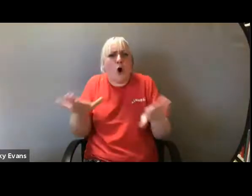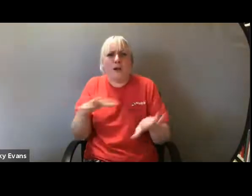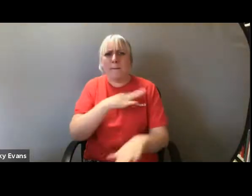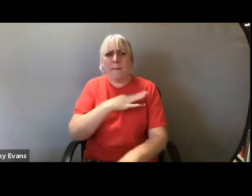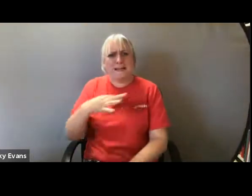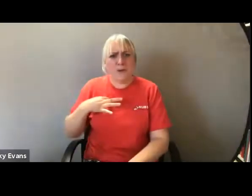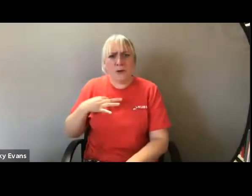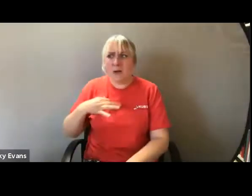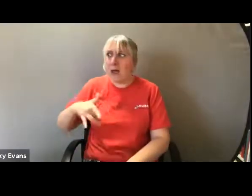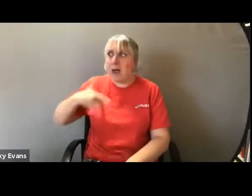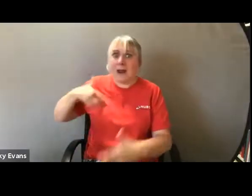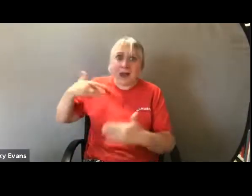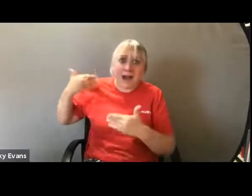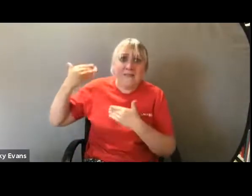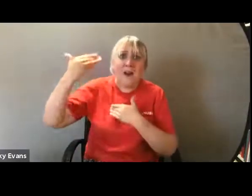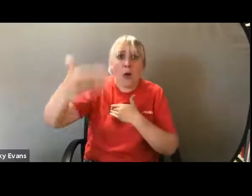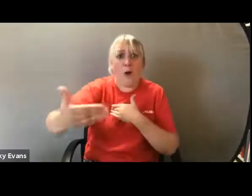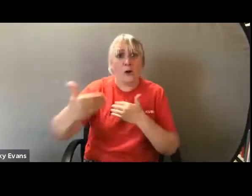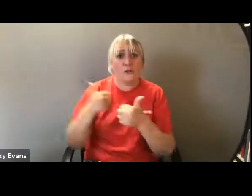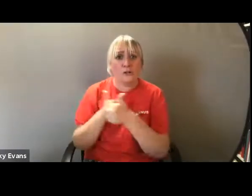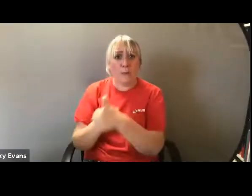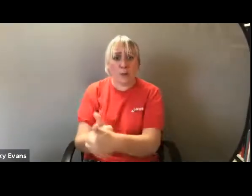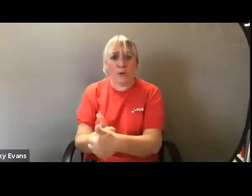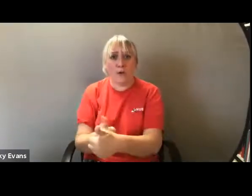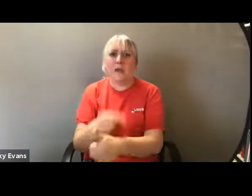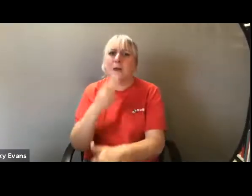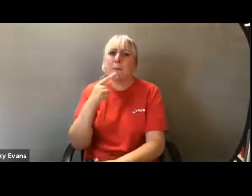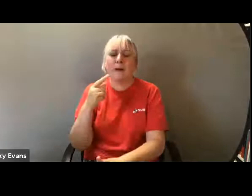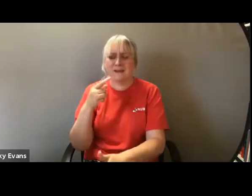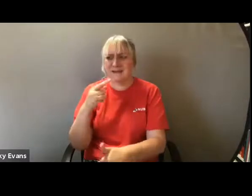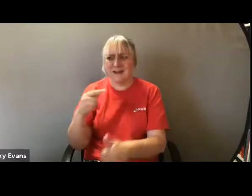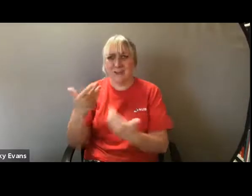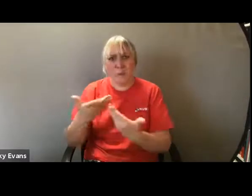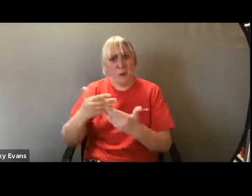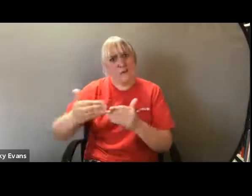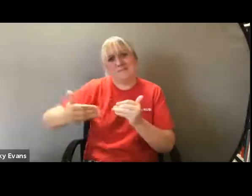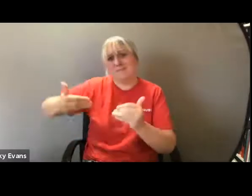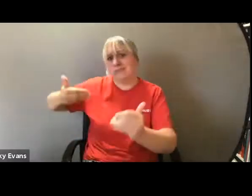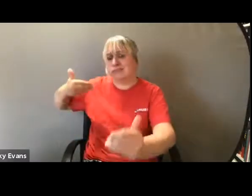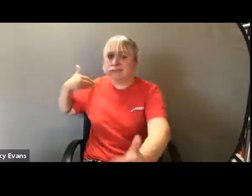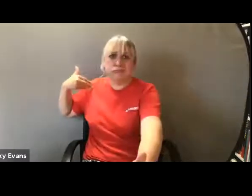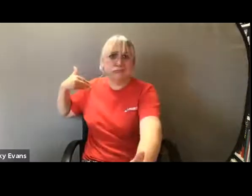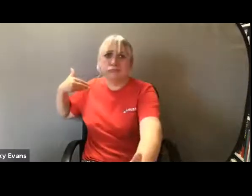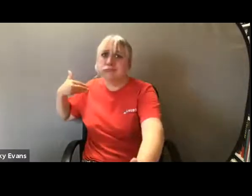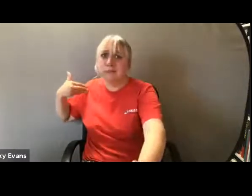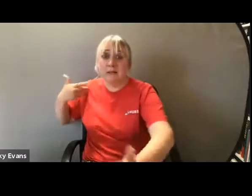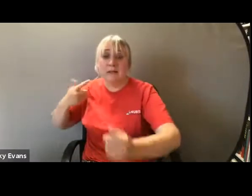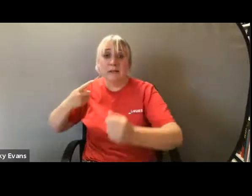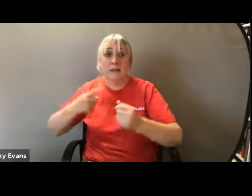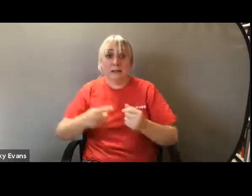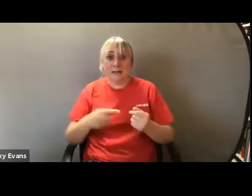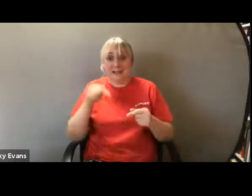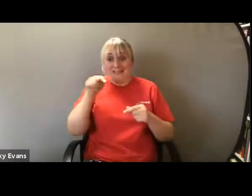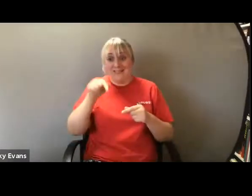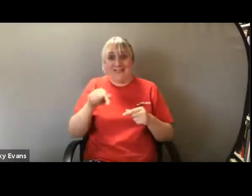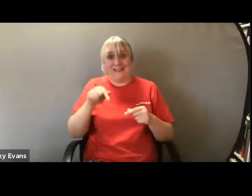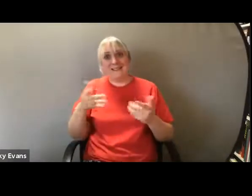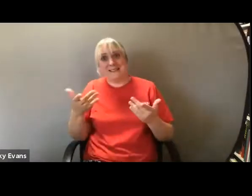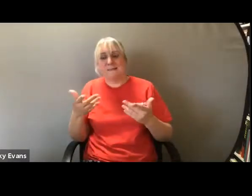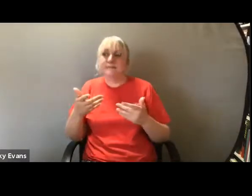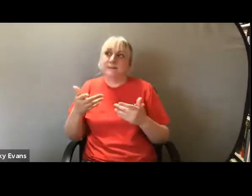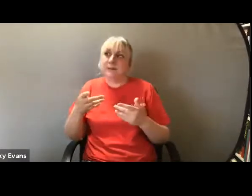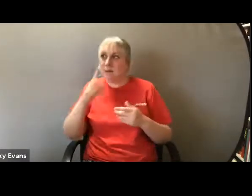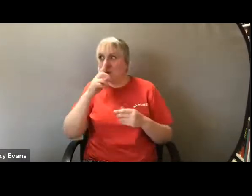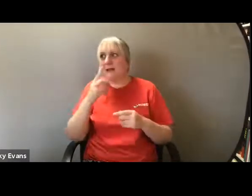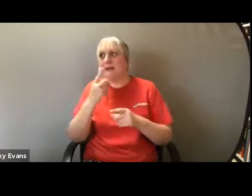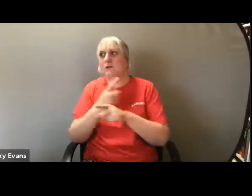lifelong support, but I'm afraid we're a very long way from that. And we can conceptualize this as a form of independent living,